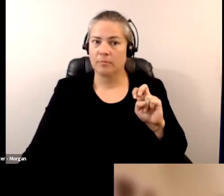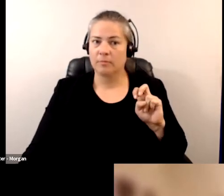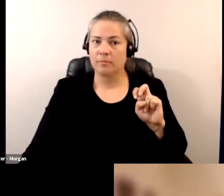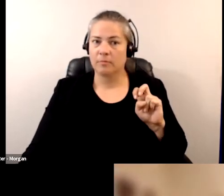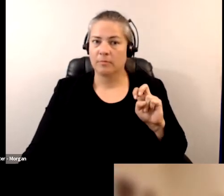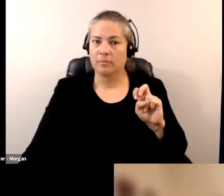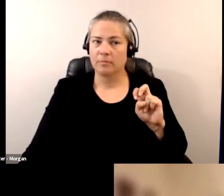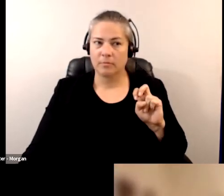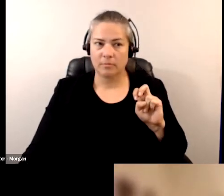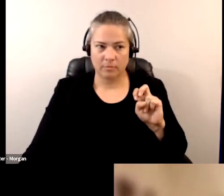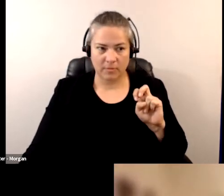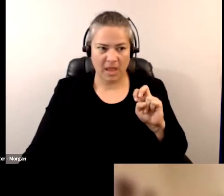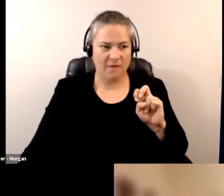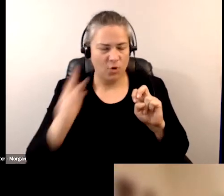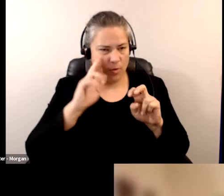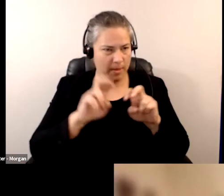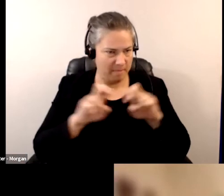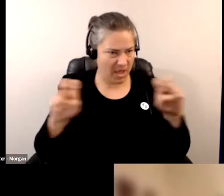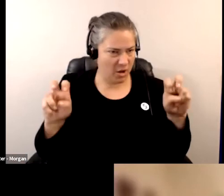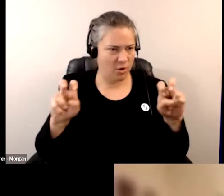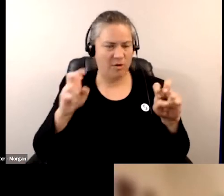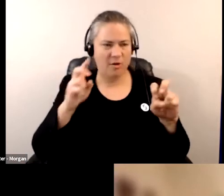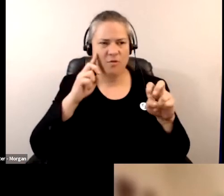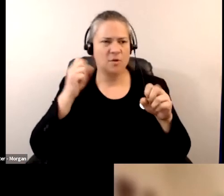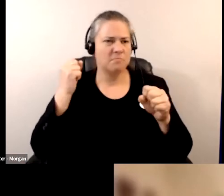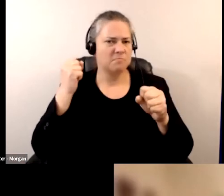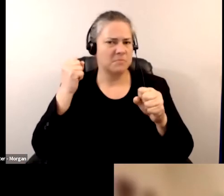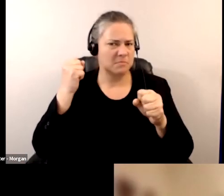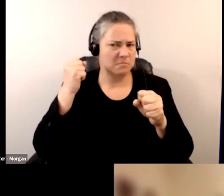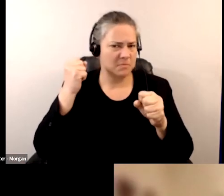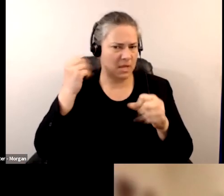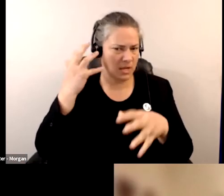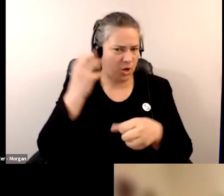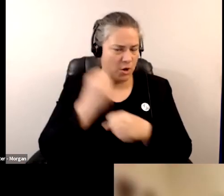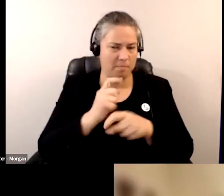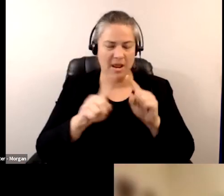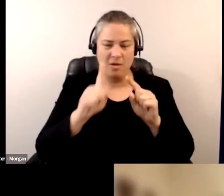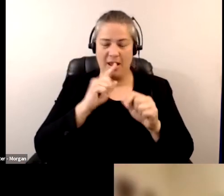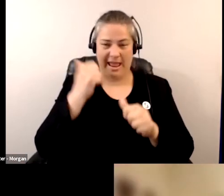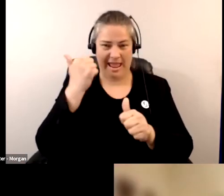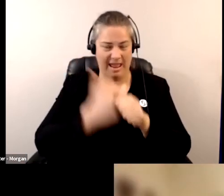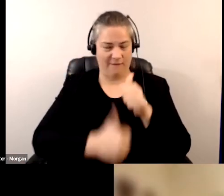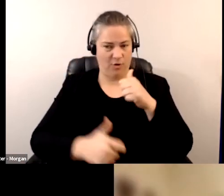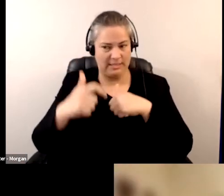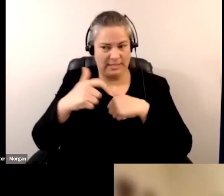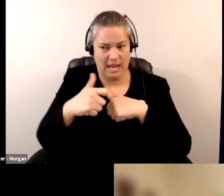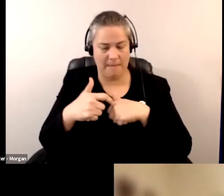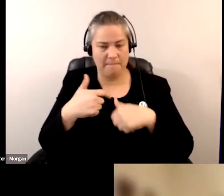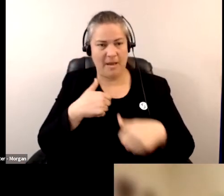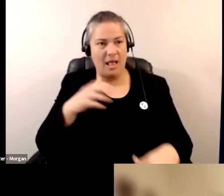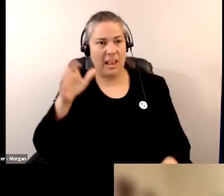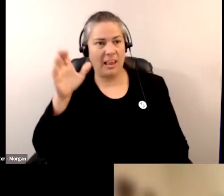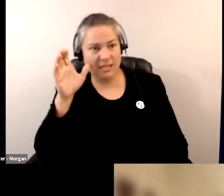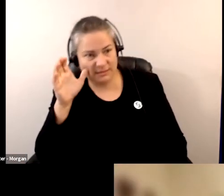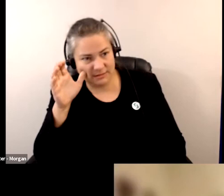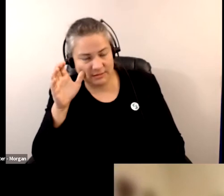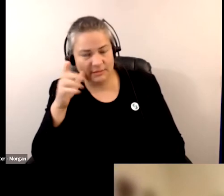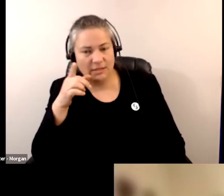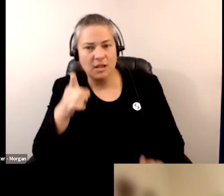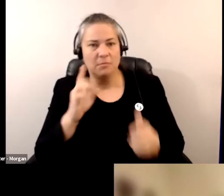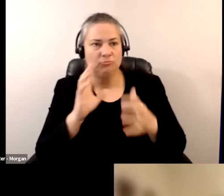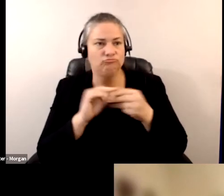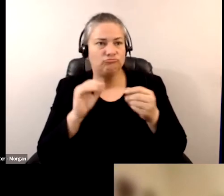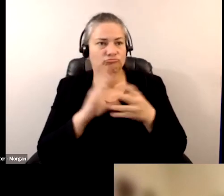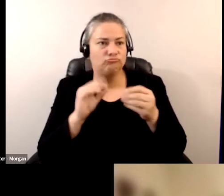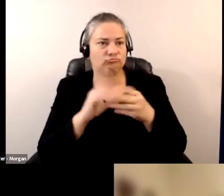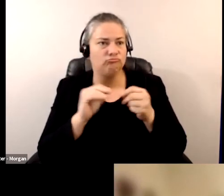members for decades, but I am struck by every time I listen to them talk about this